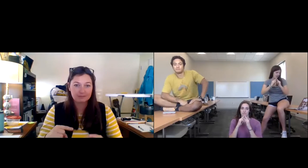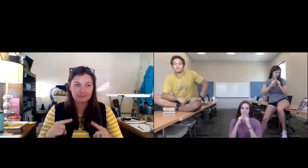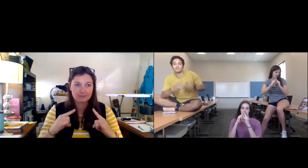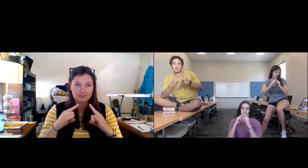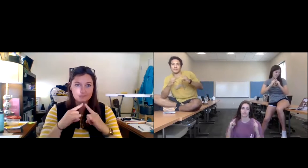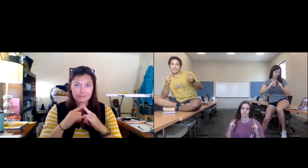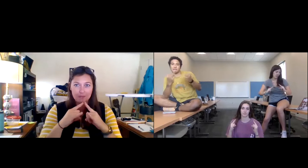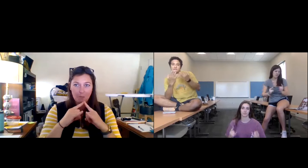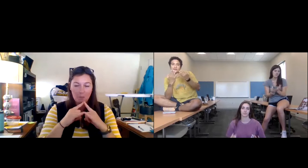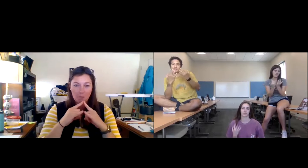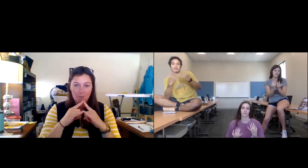Campfire. So camp